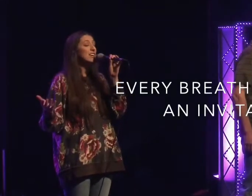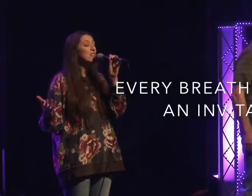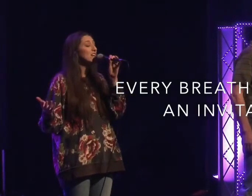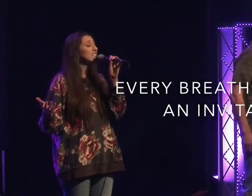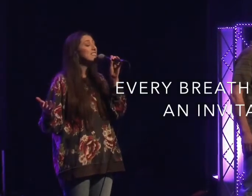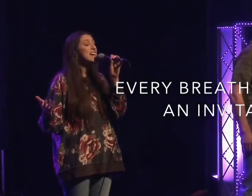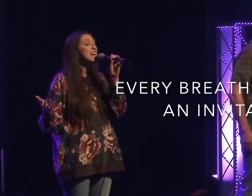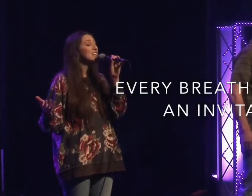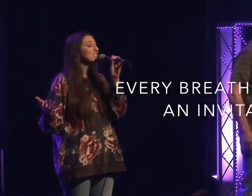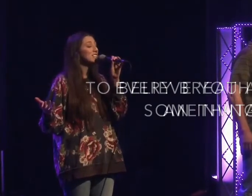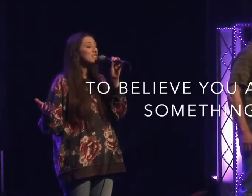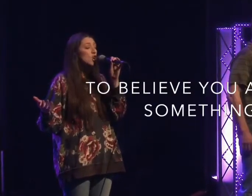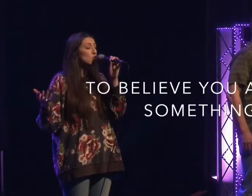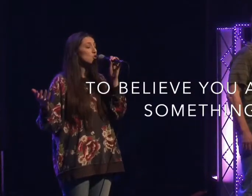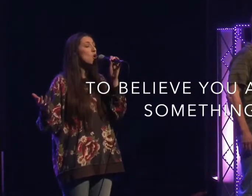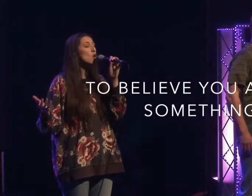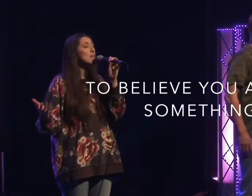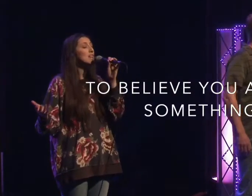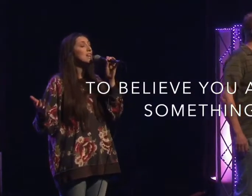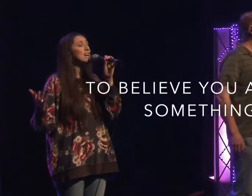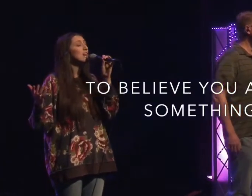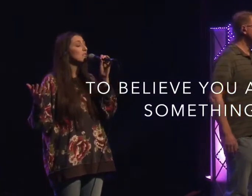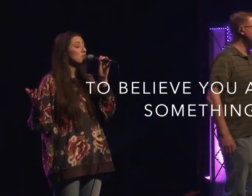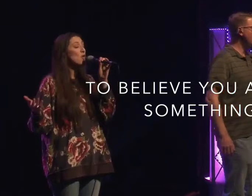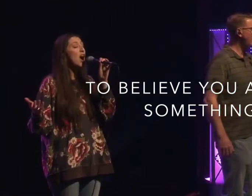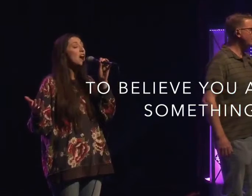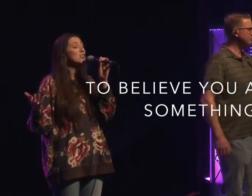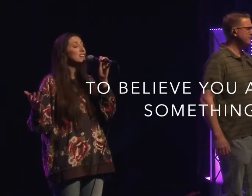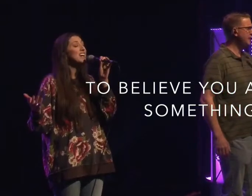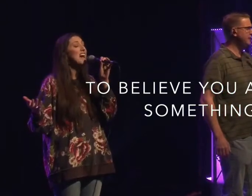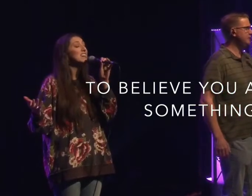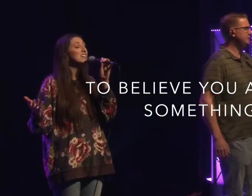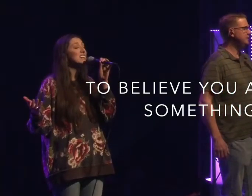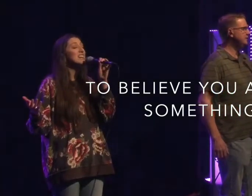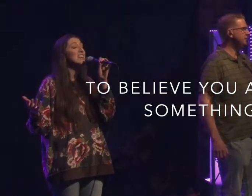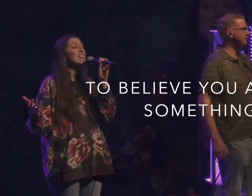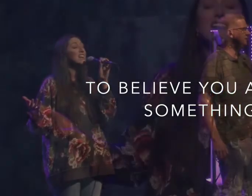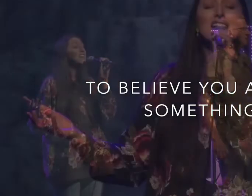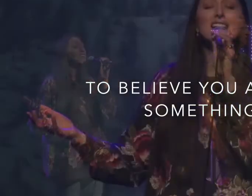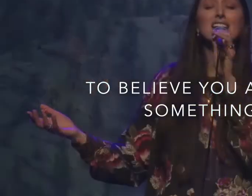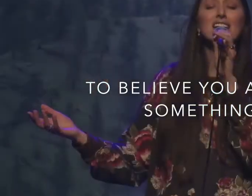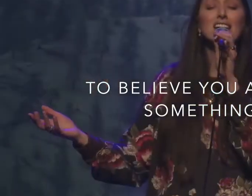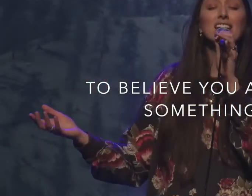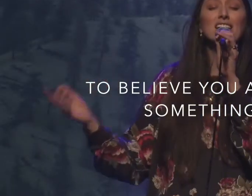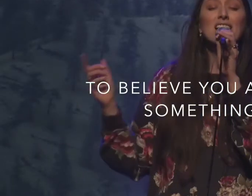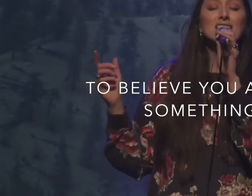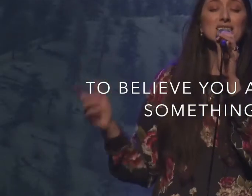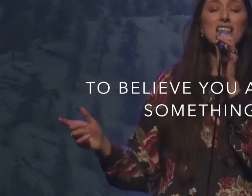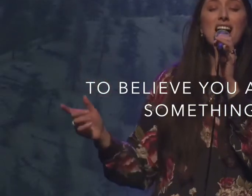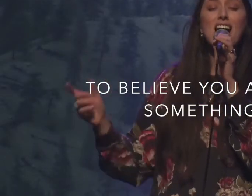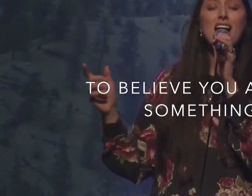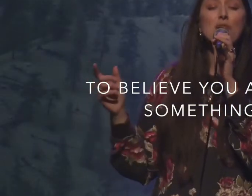breathe, an invitation to believe you are creating